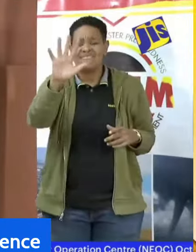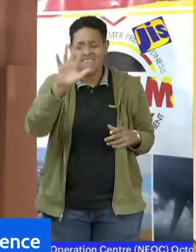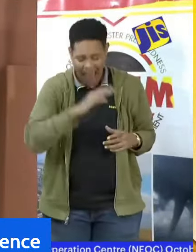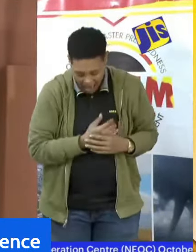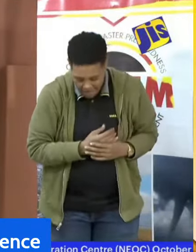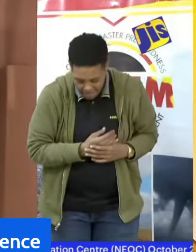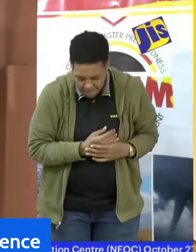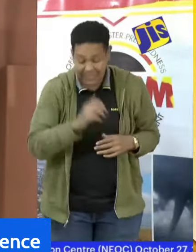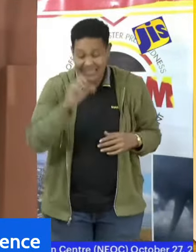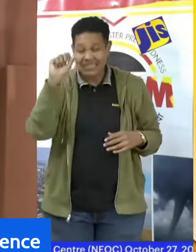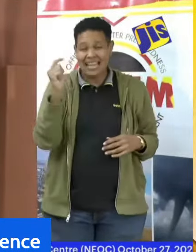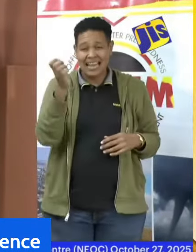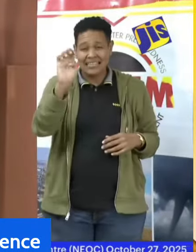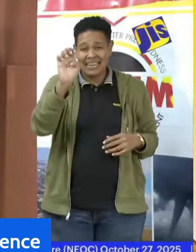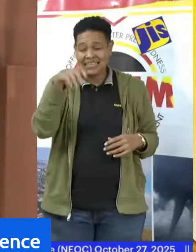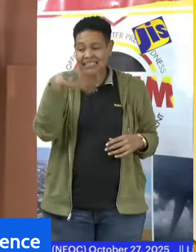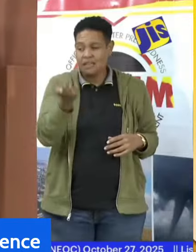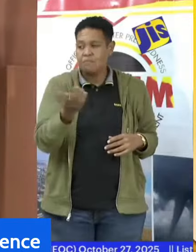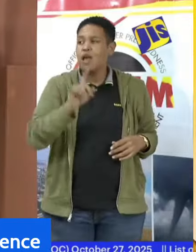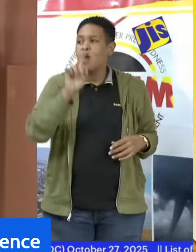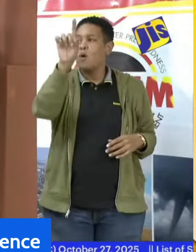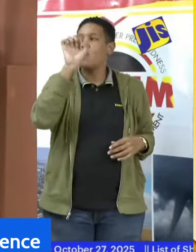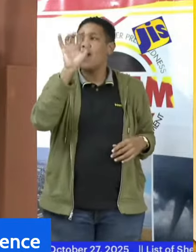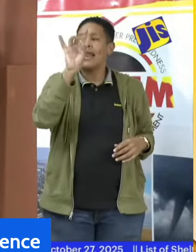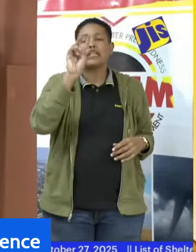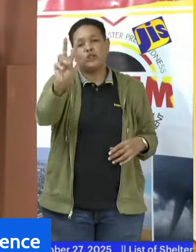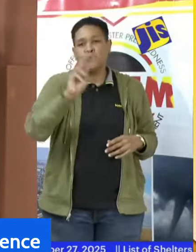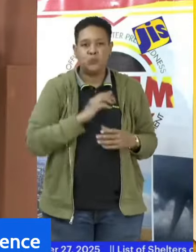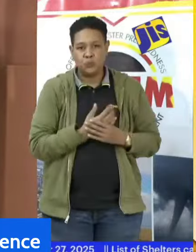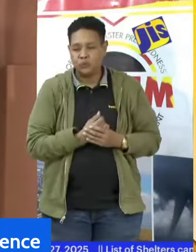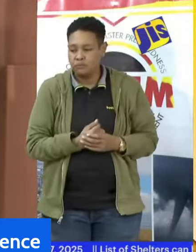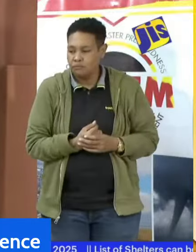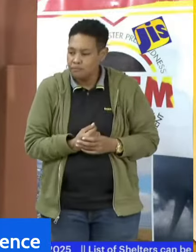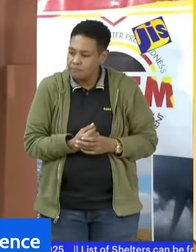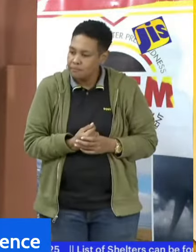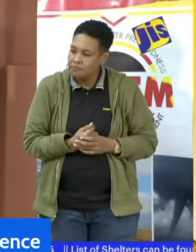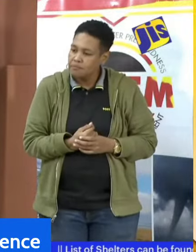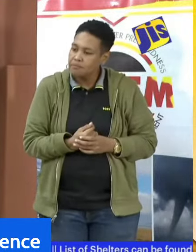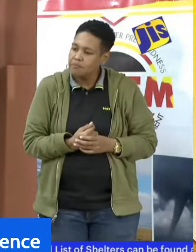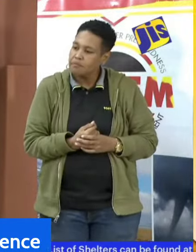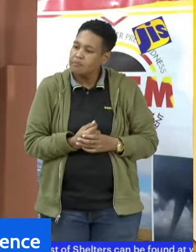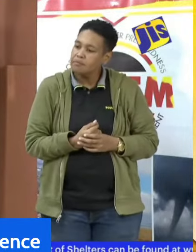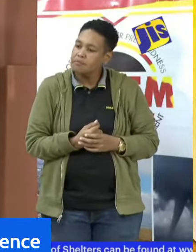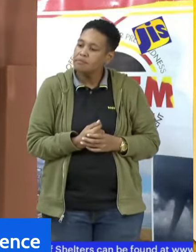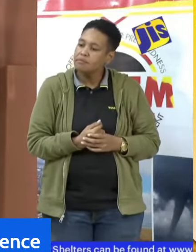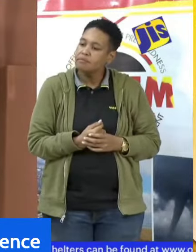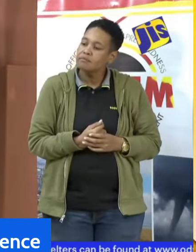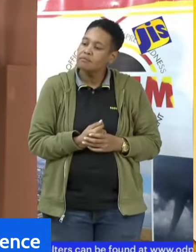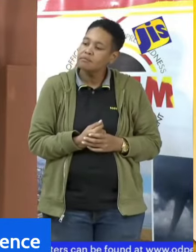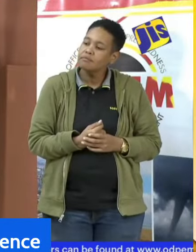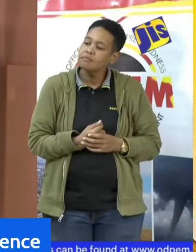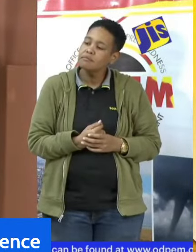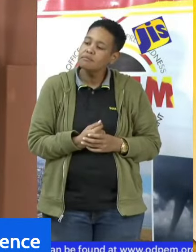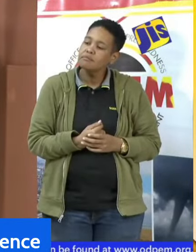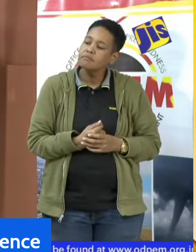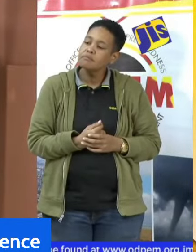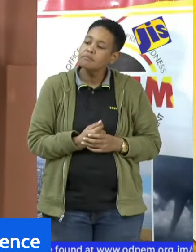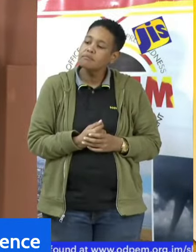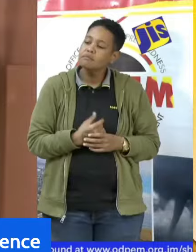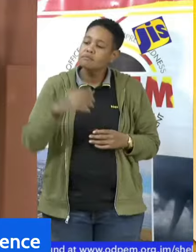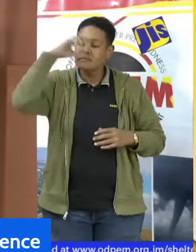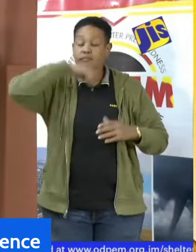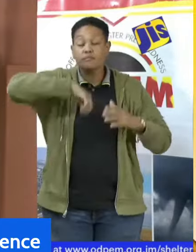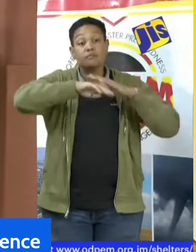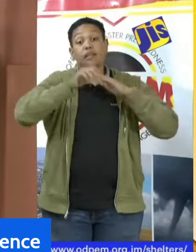295, St. Elizabeth 182. I guess based on the other